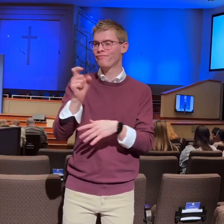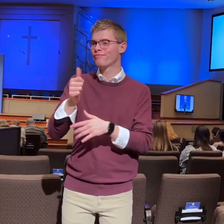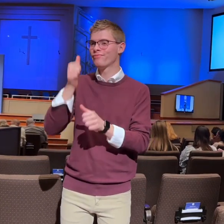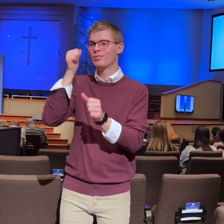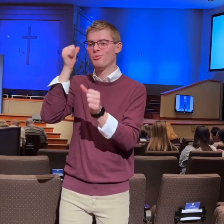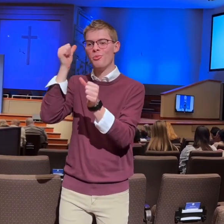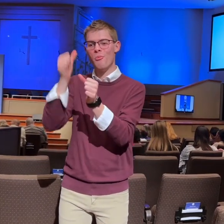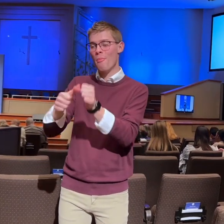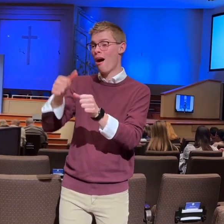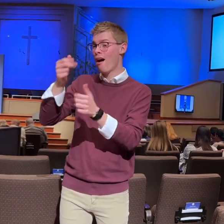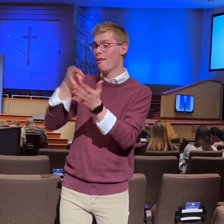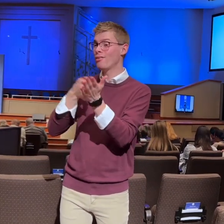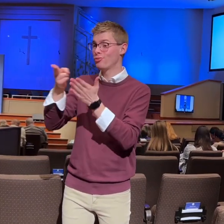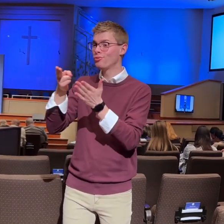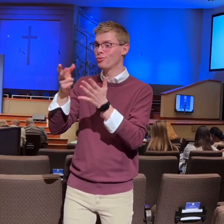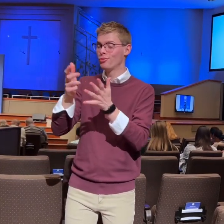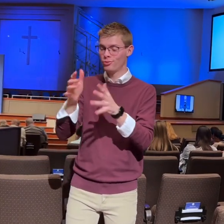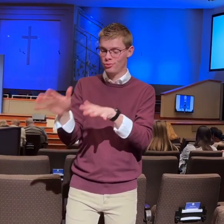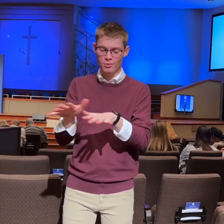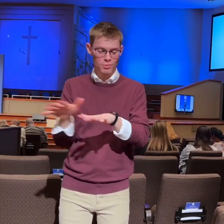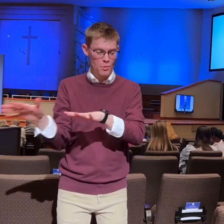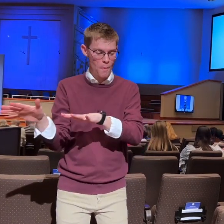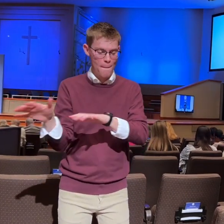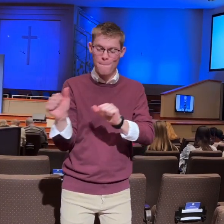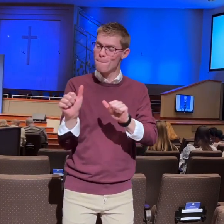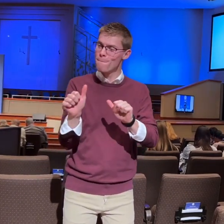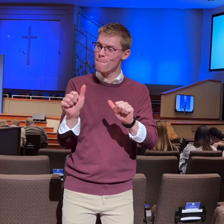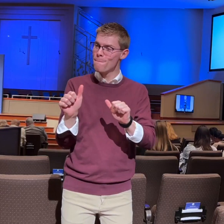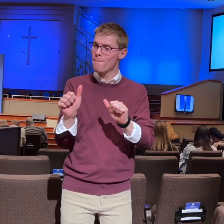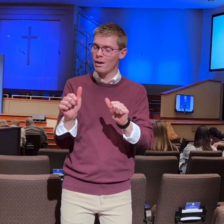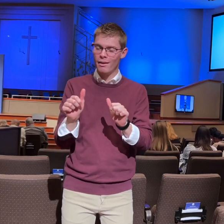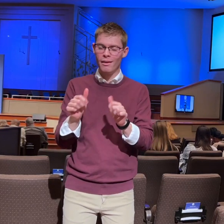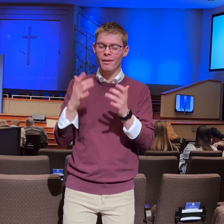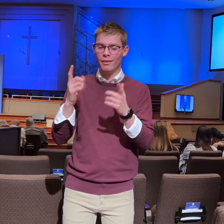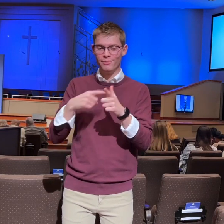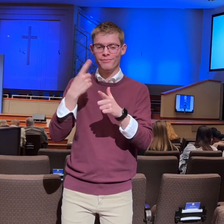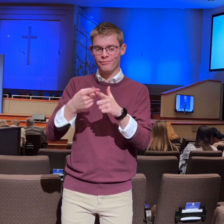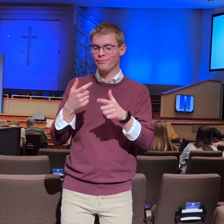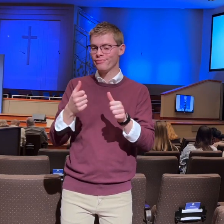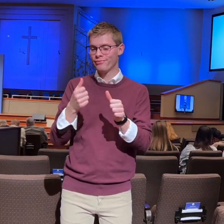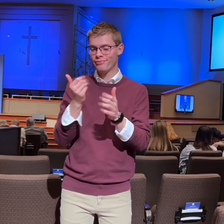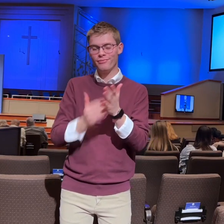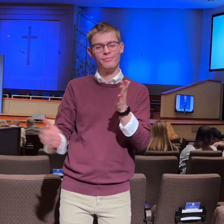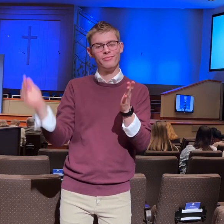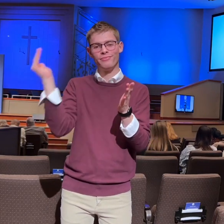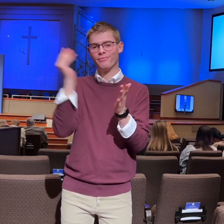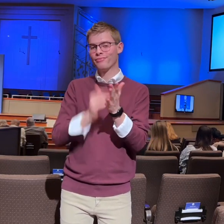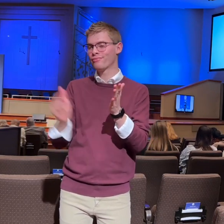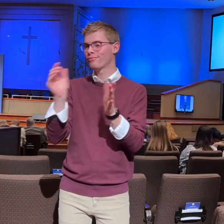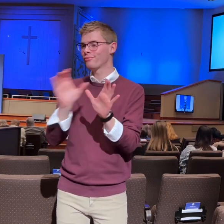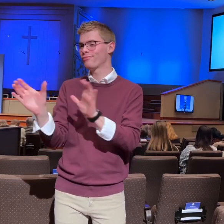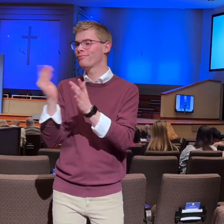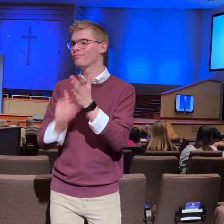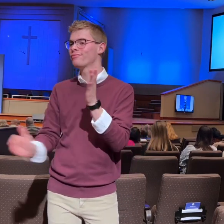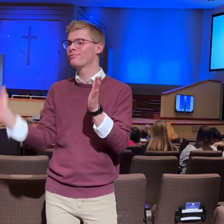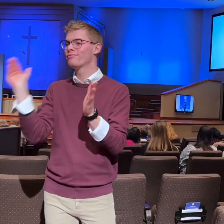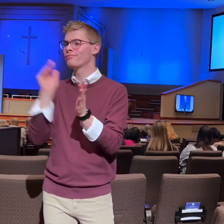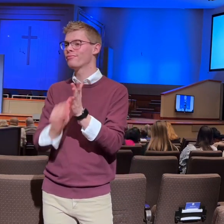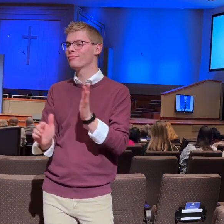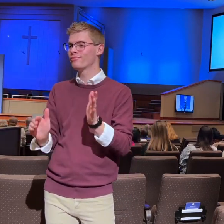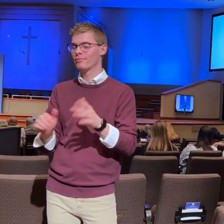remember the truth, remove false doctrine and then repeat the process. Look at verse 7. But refuse profane and old wives' fables and exercise